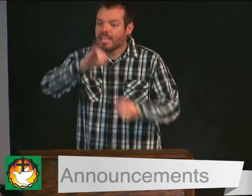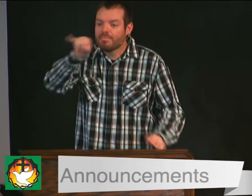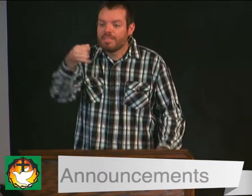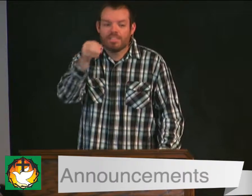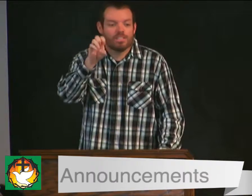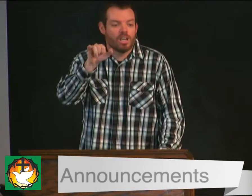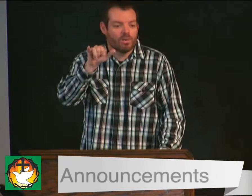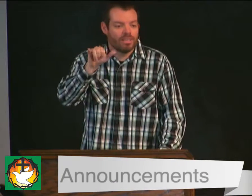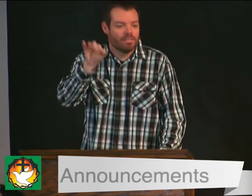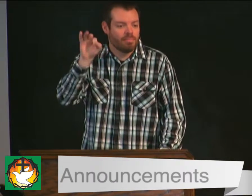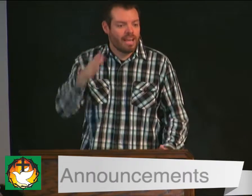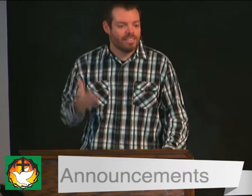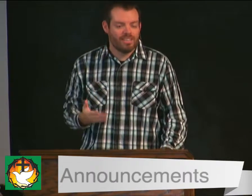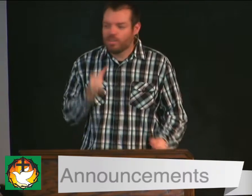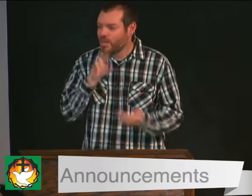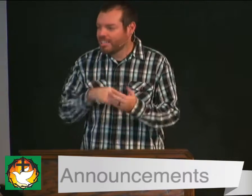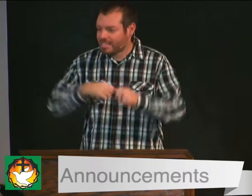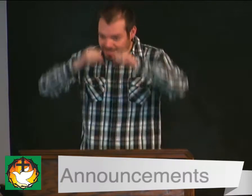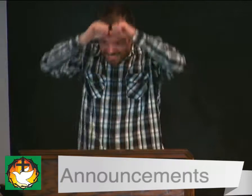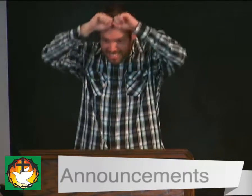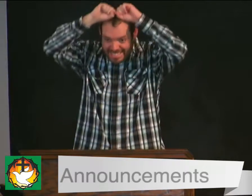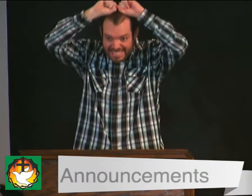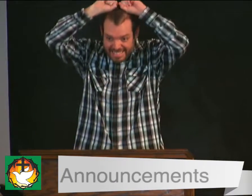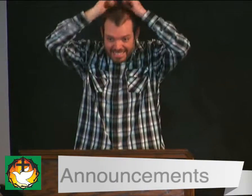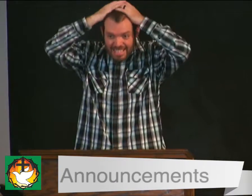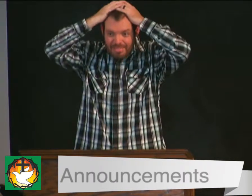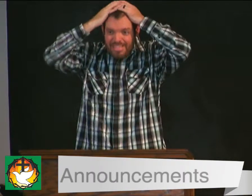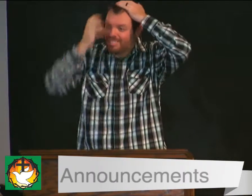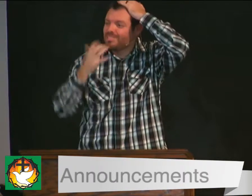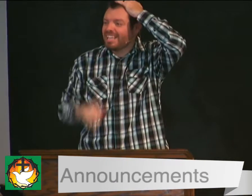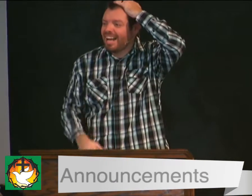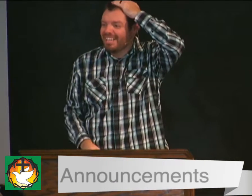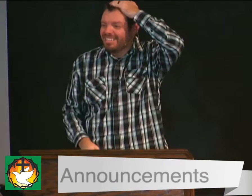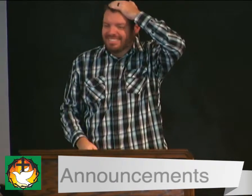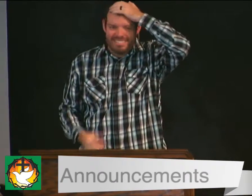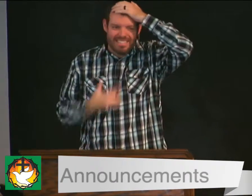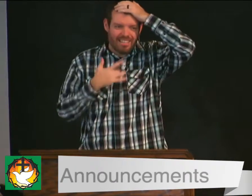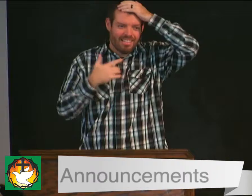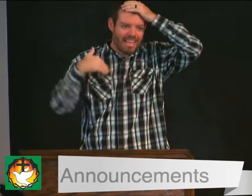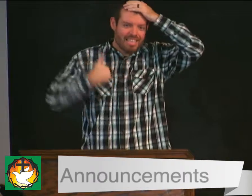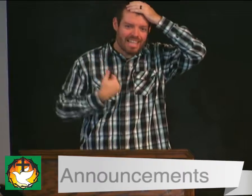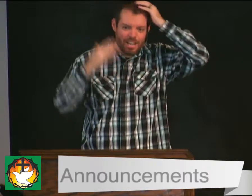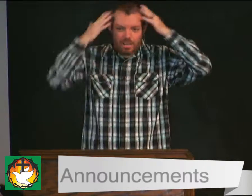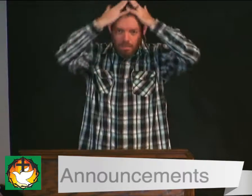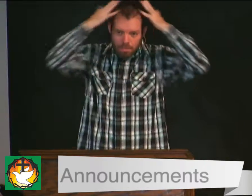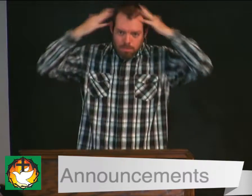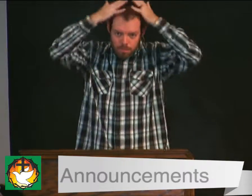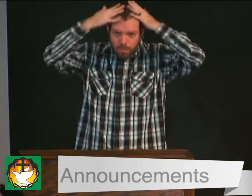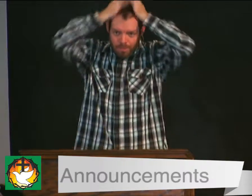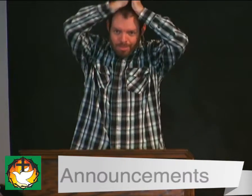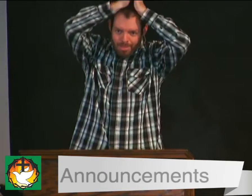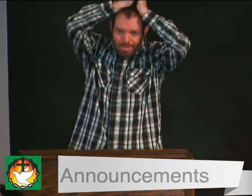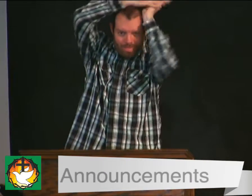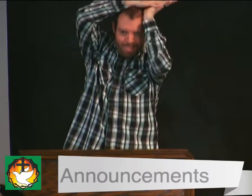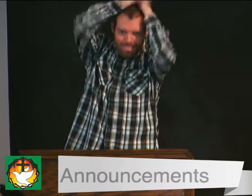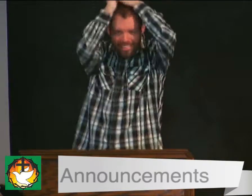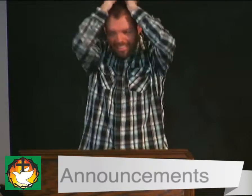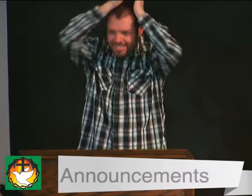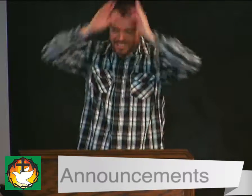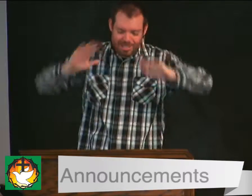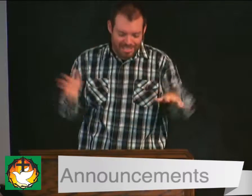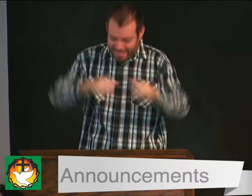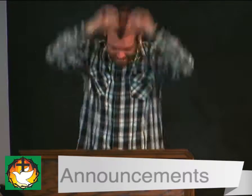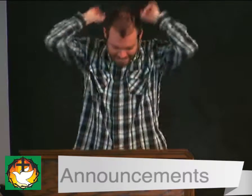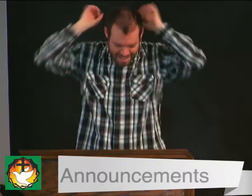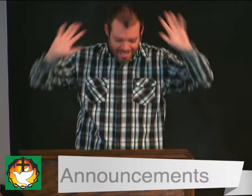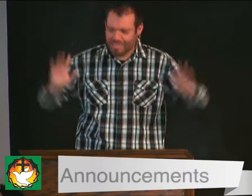My name is Joey. I'm the pastor. If you don't recognize me, just shave my head because it was hot. I got tired of